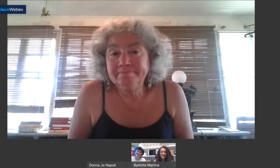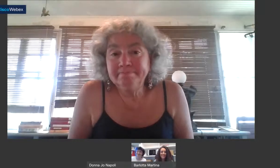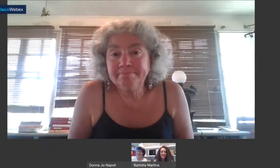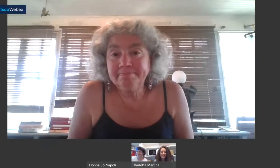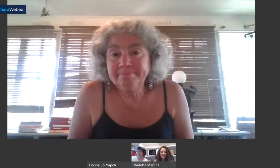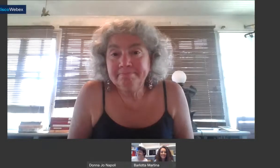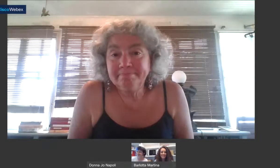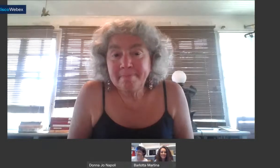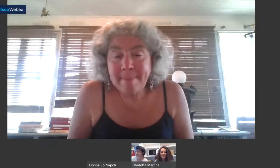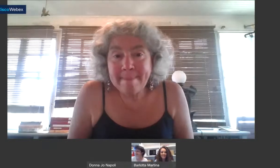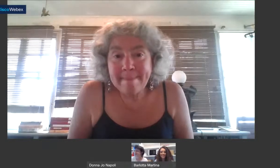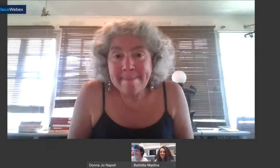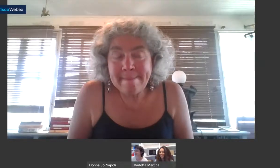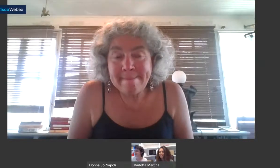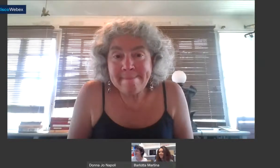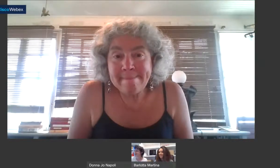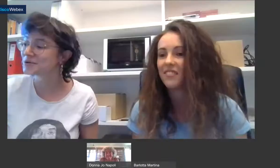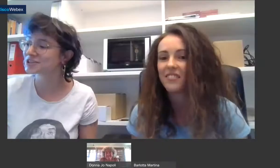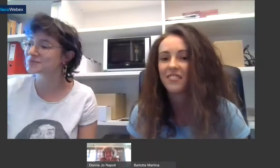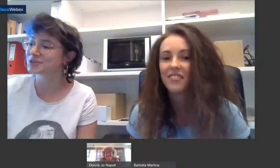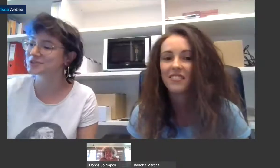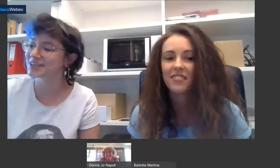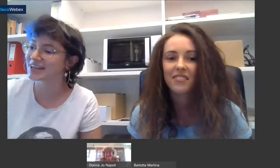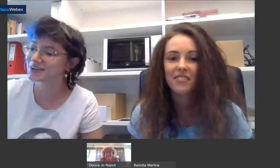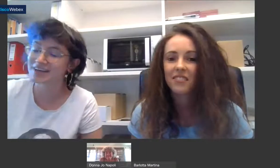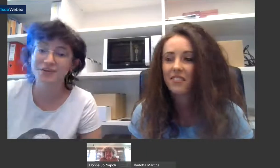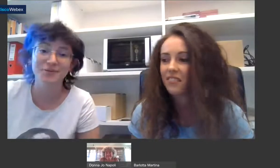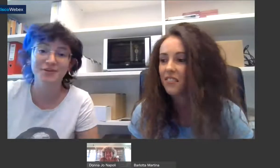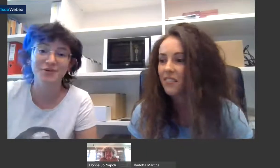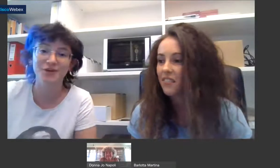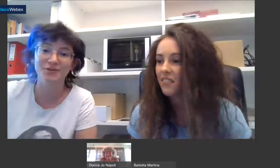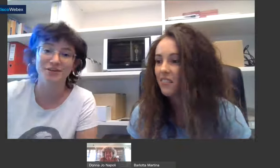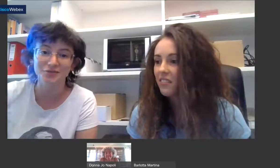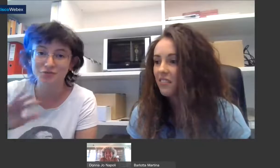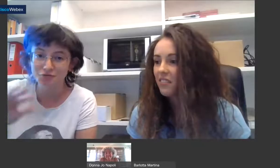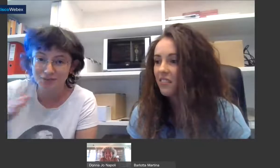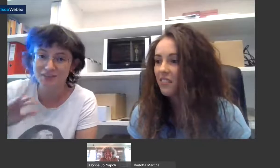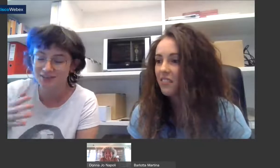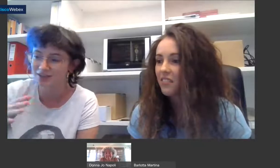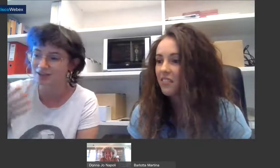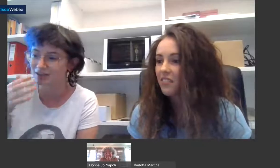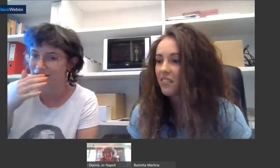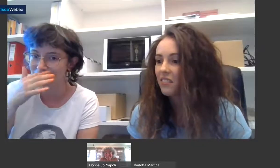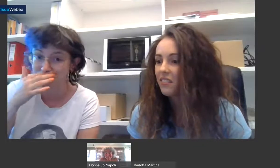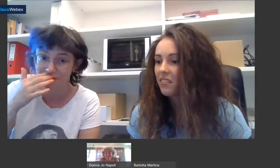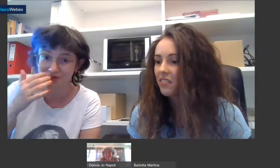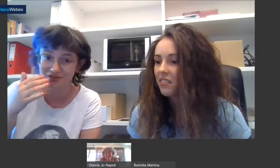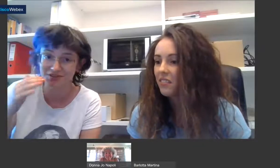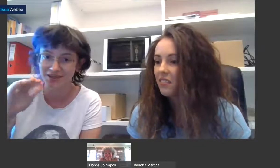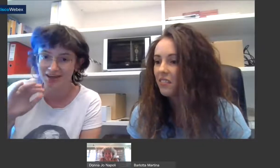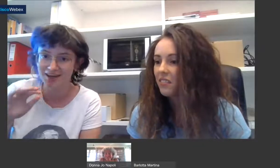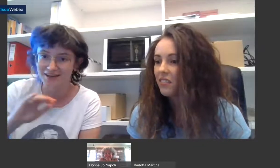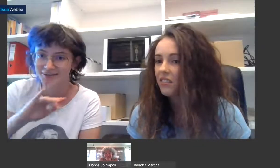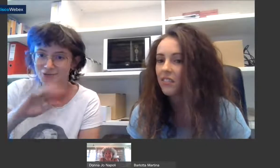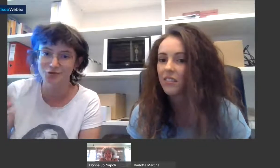Okay, thank you. So, just wanted to tell you there have been around 15 viewers